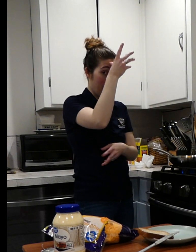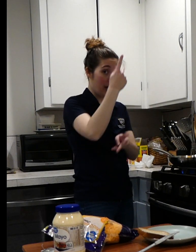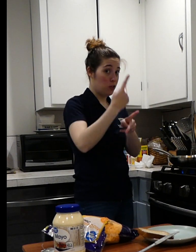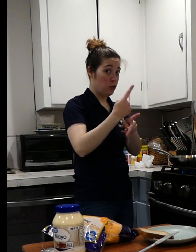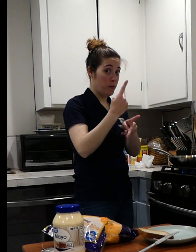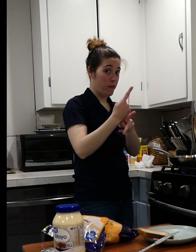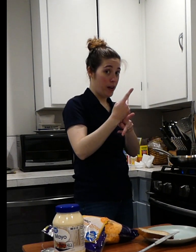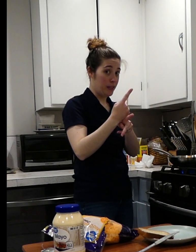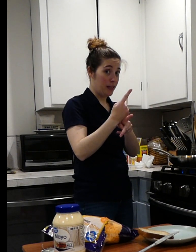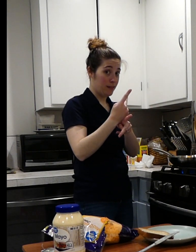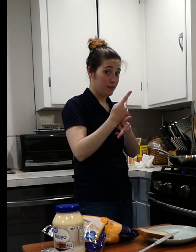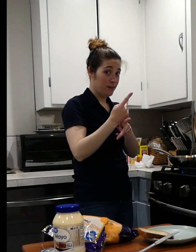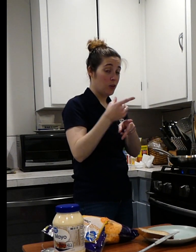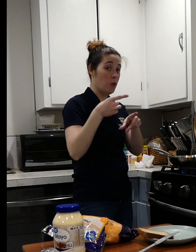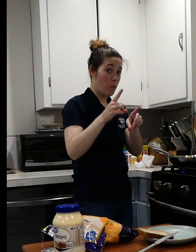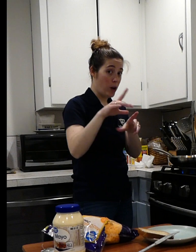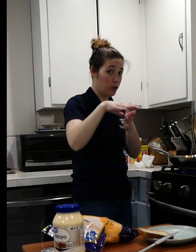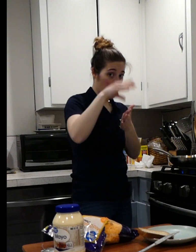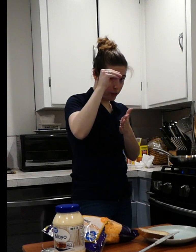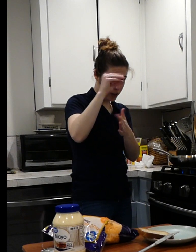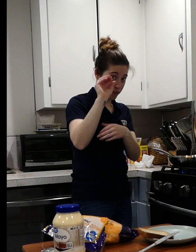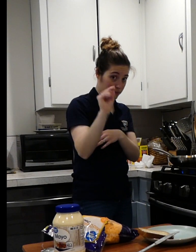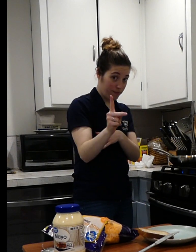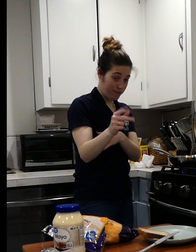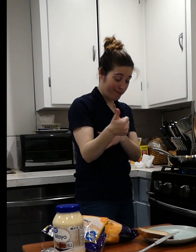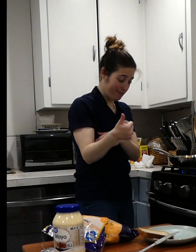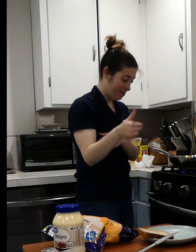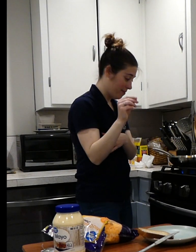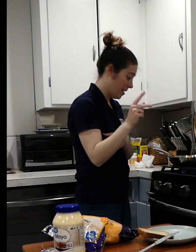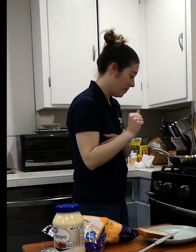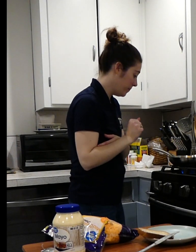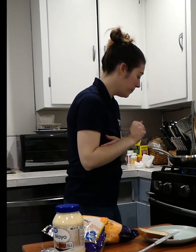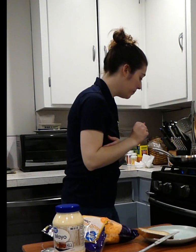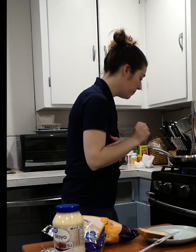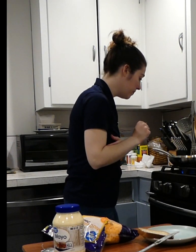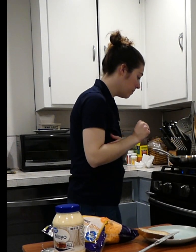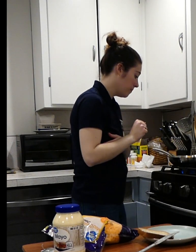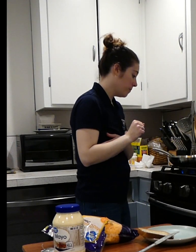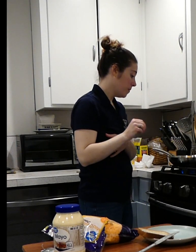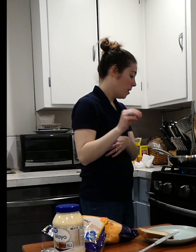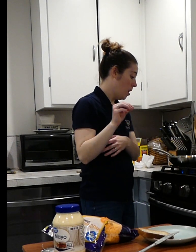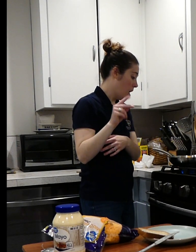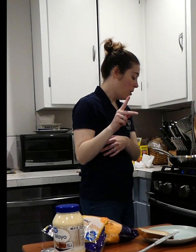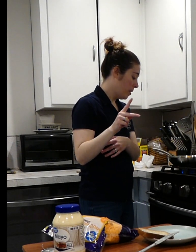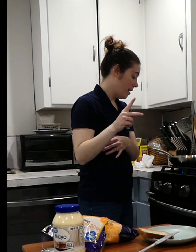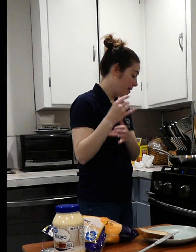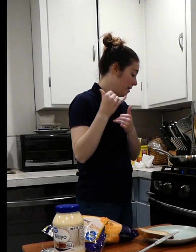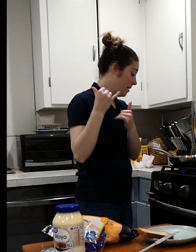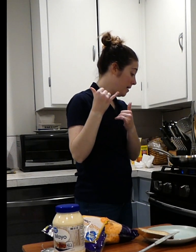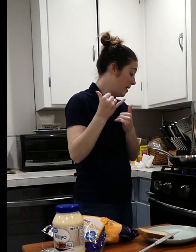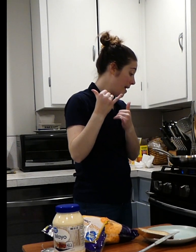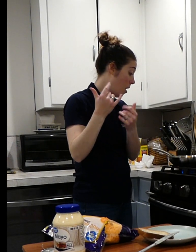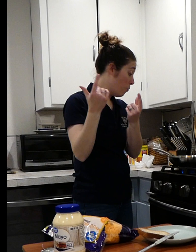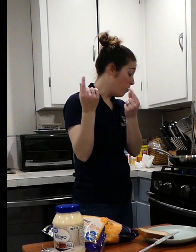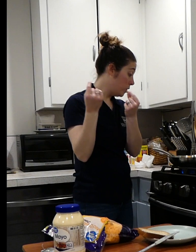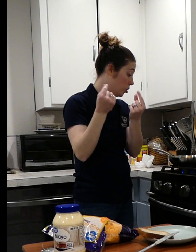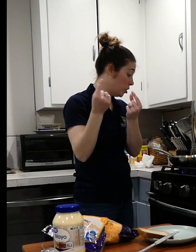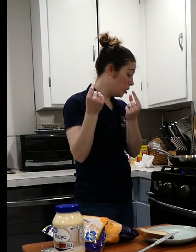dad supervising while you're learning. Okay. Okay. Now, what you're going to